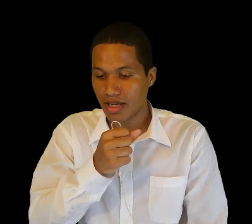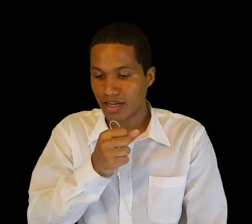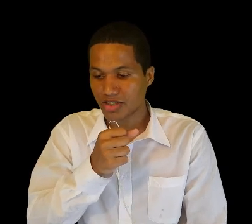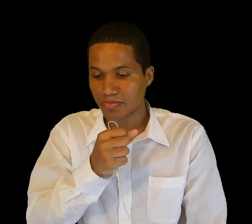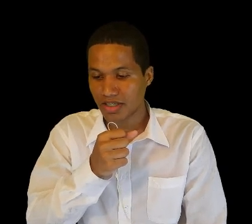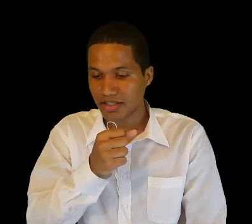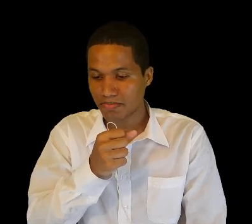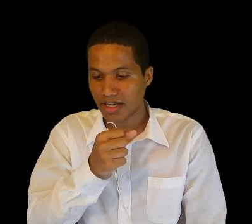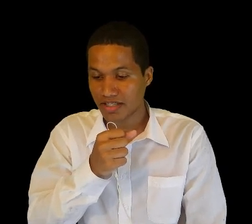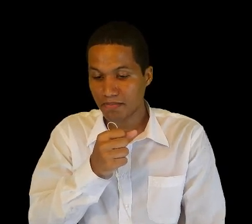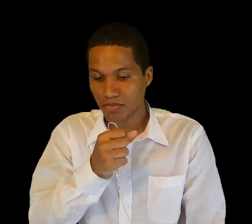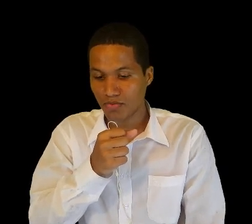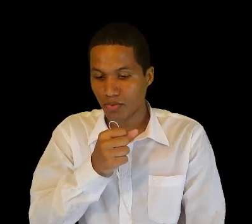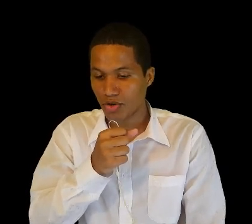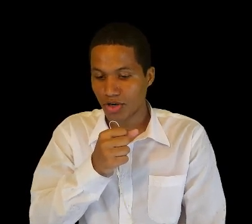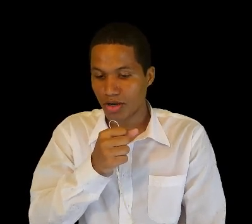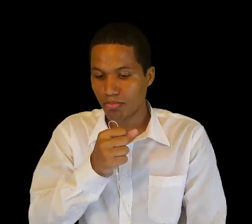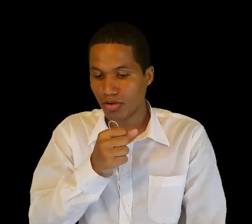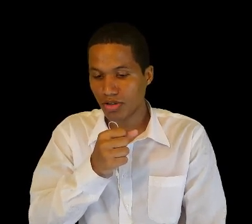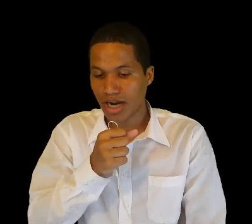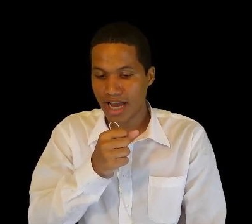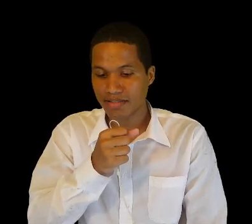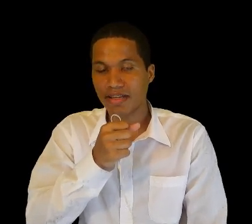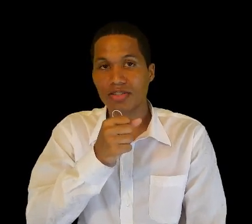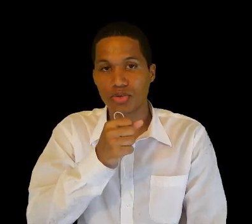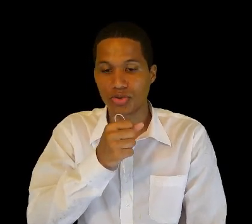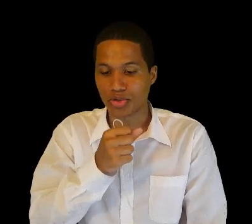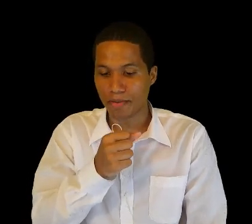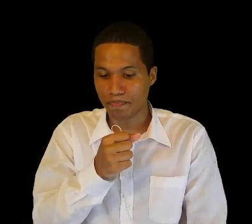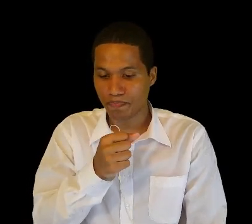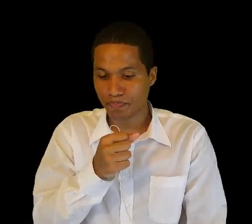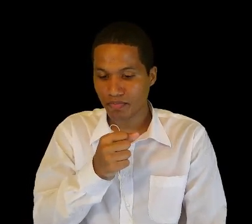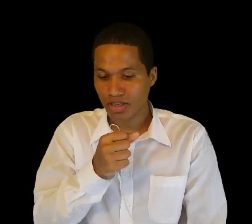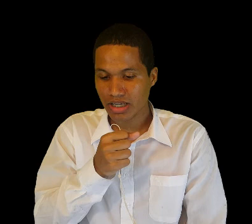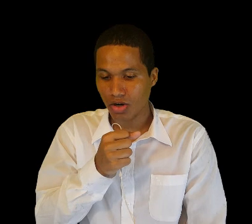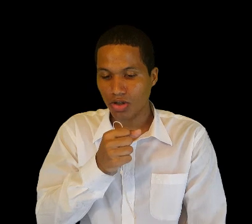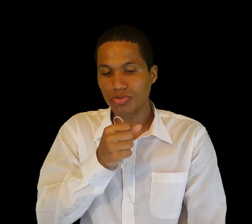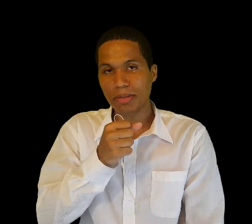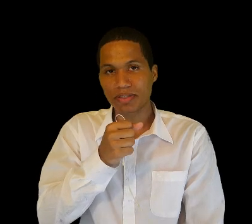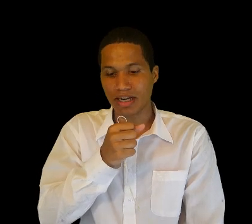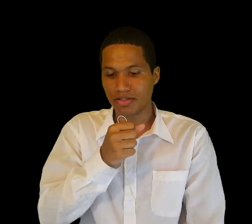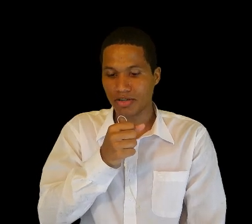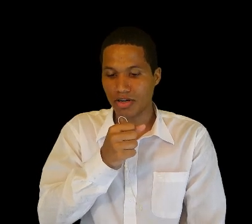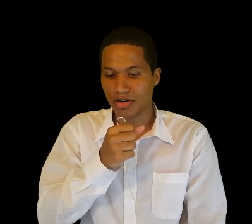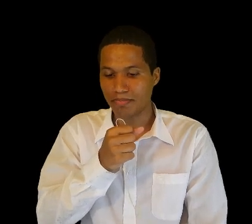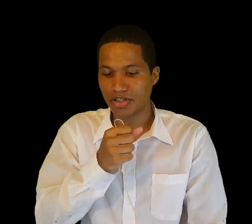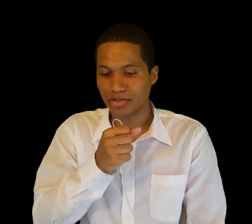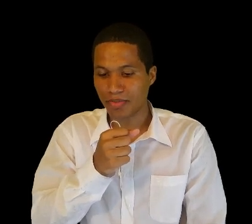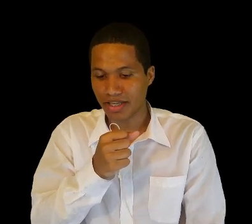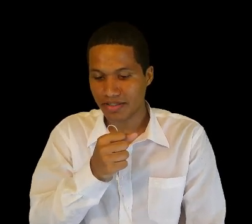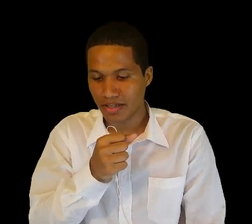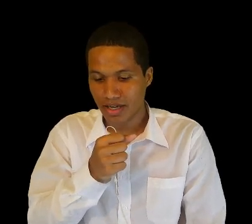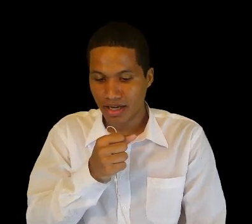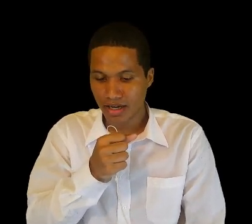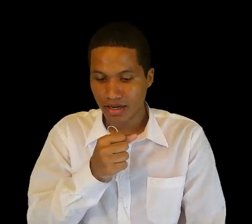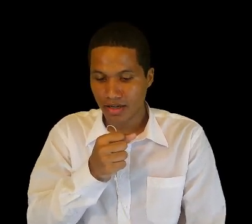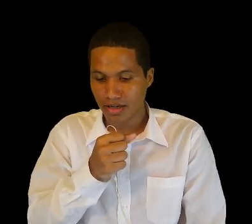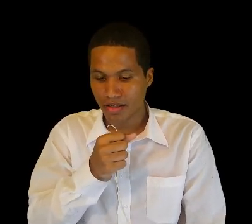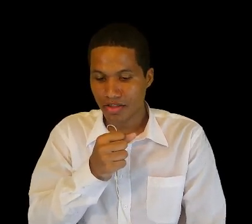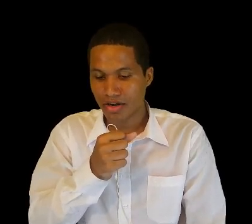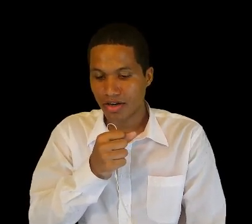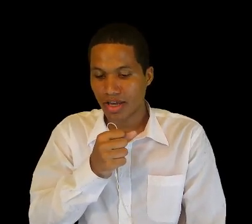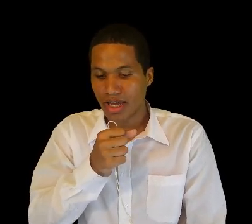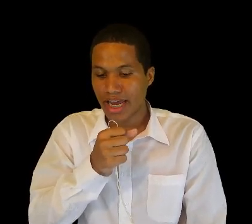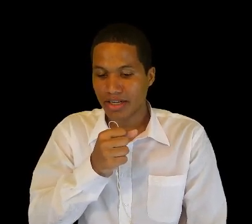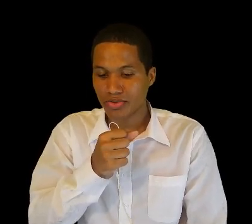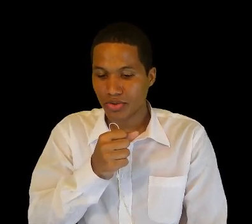habitats, except for polar ice and tundra. All reptiles are vertebrates.